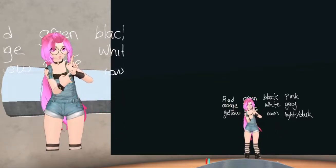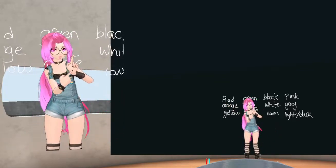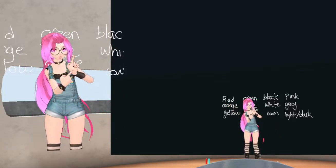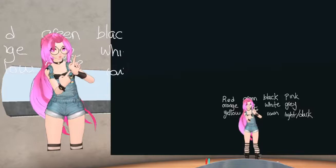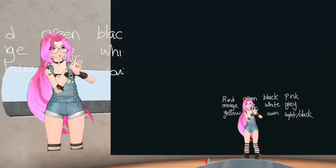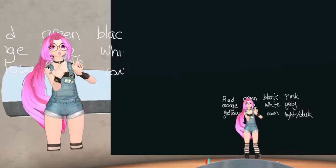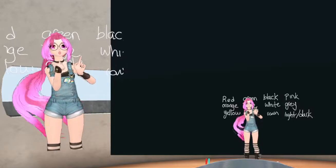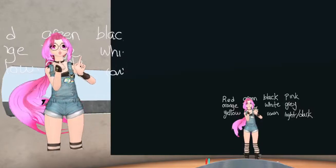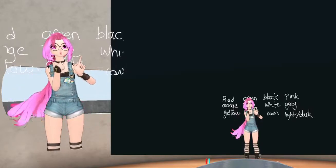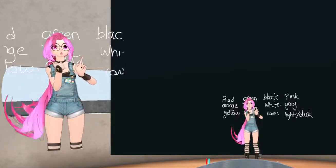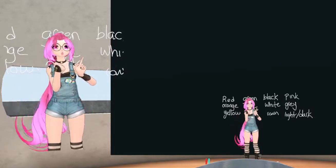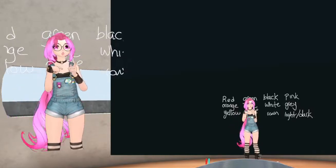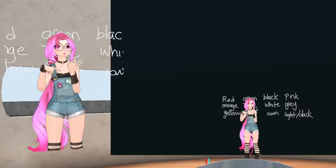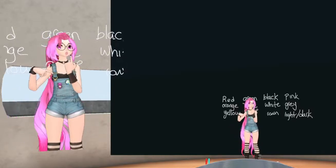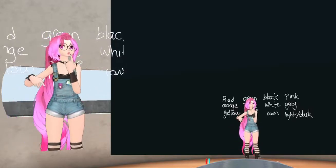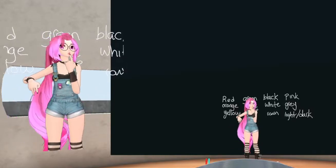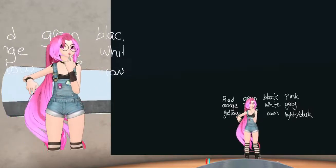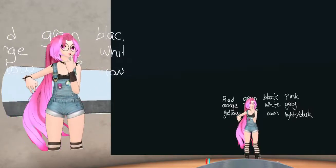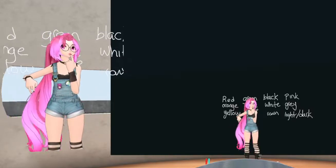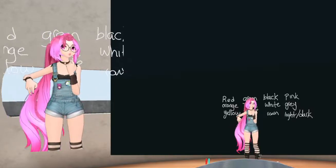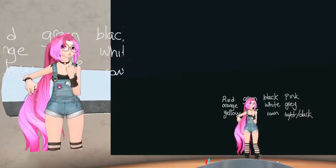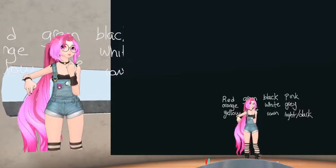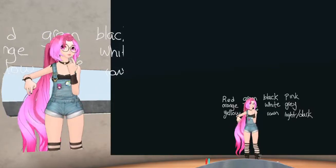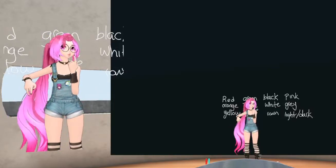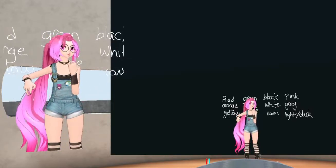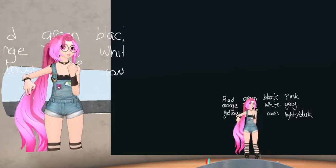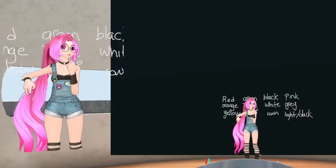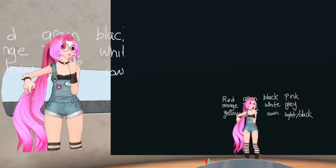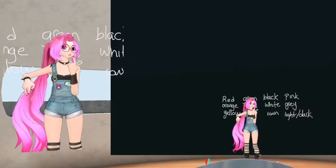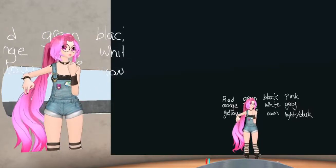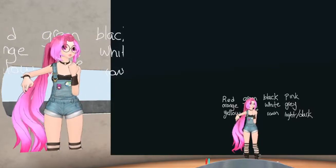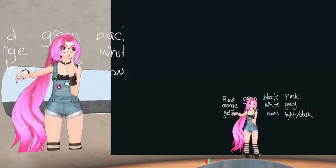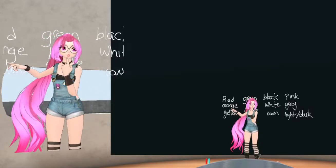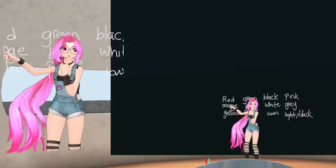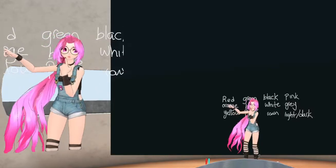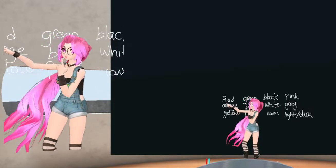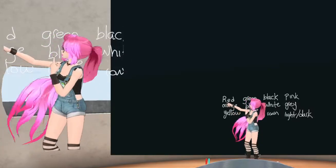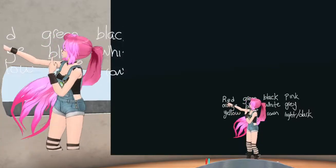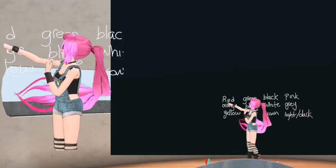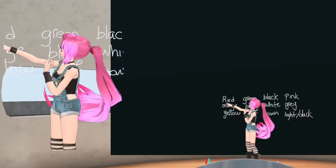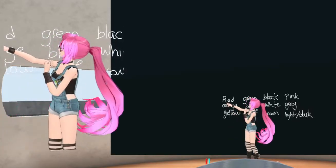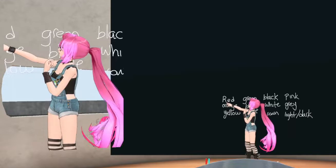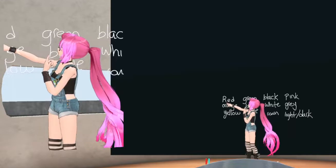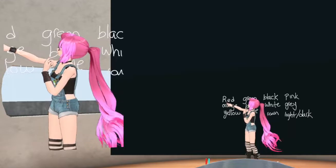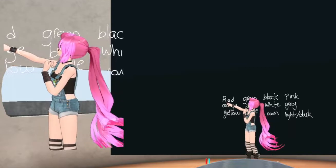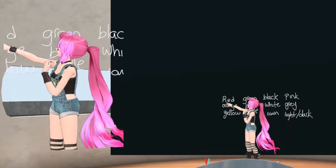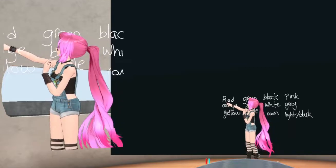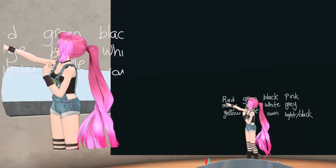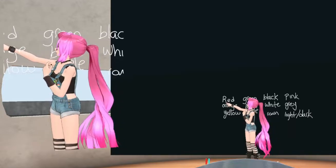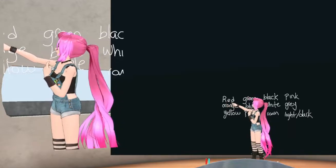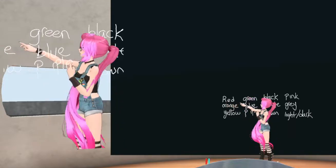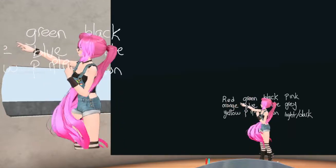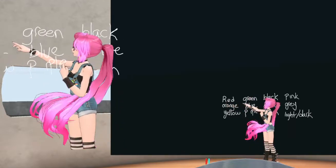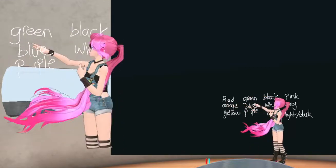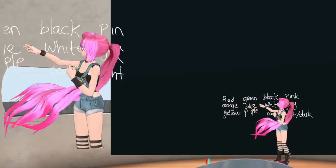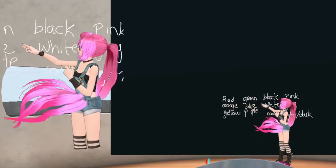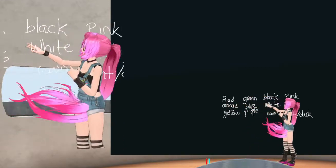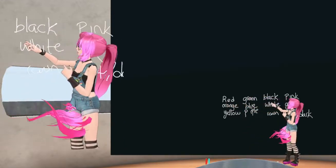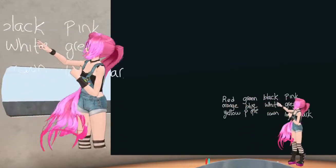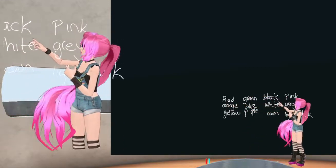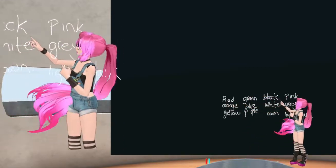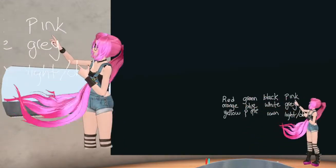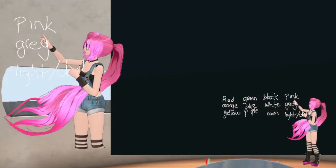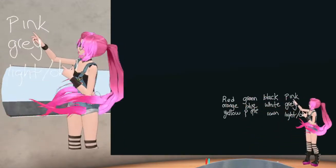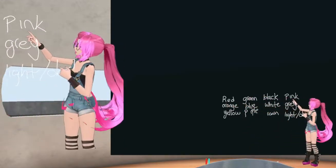Your palm is towards yourself. And you're pulling down. Red. Red. So red is a